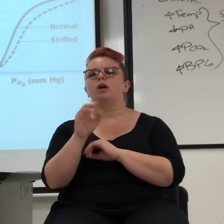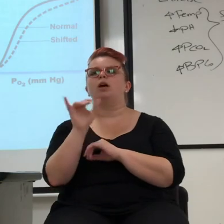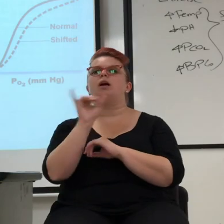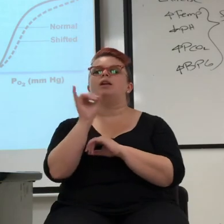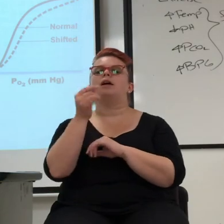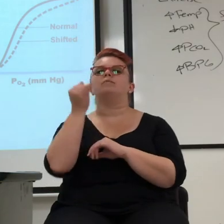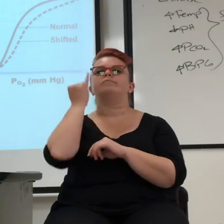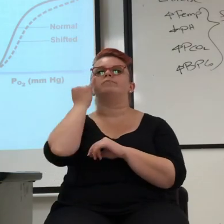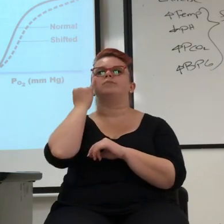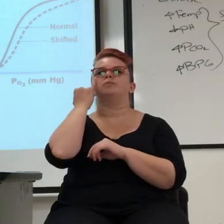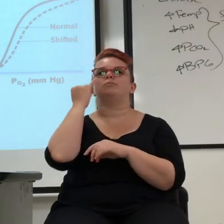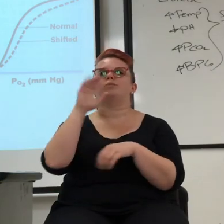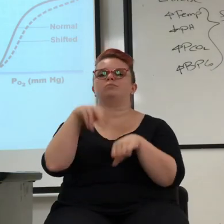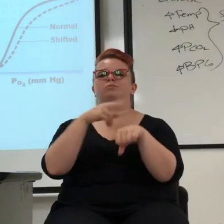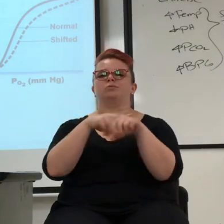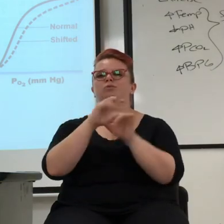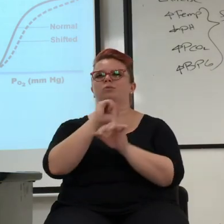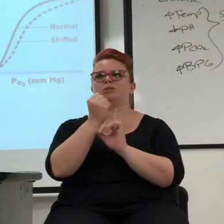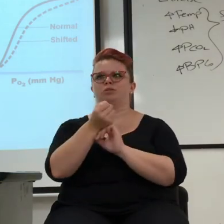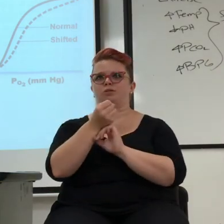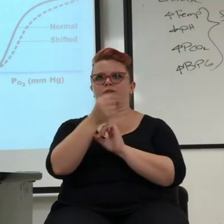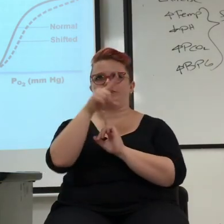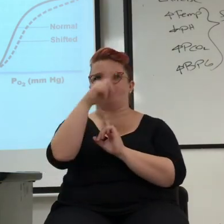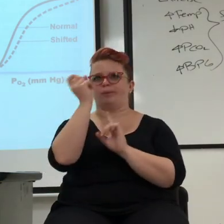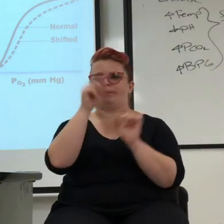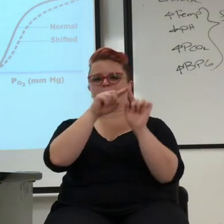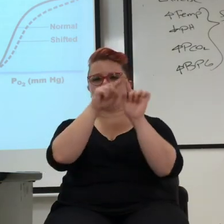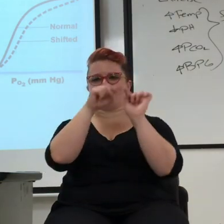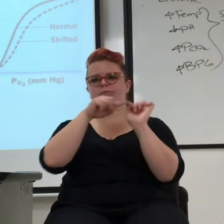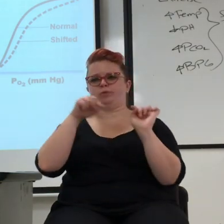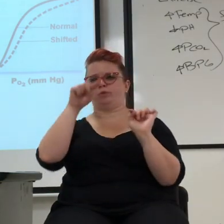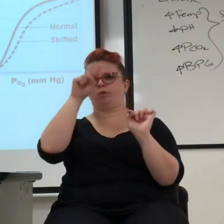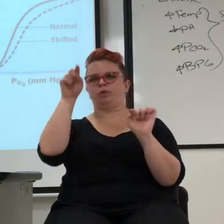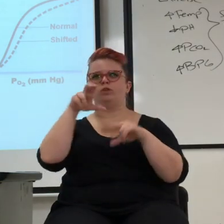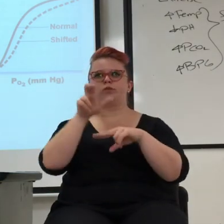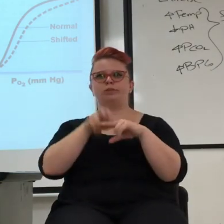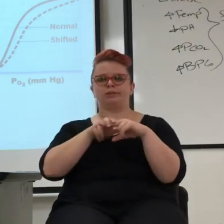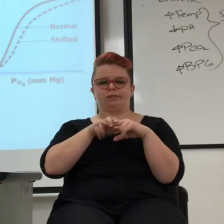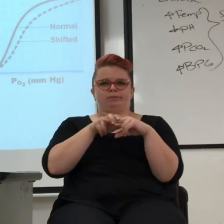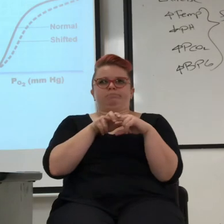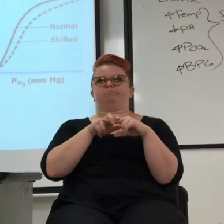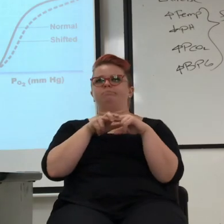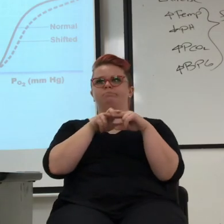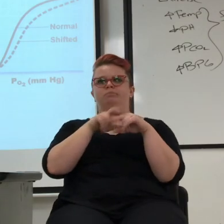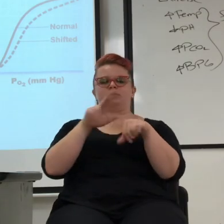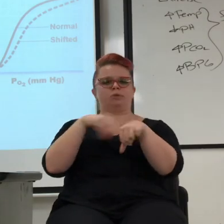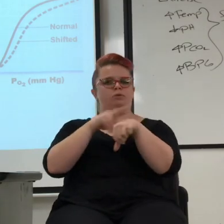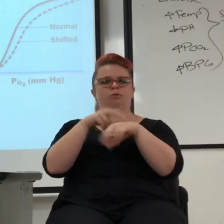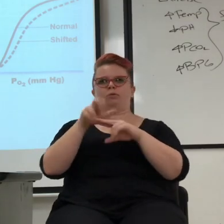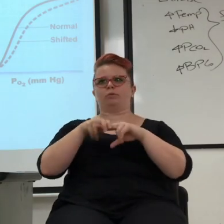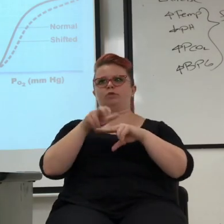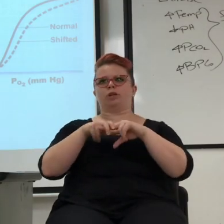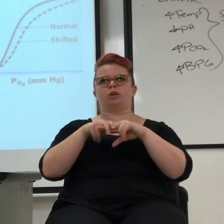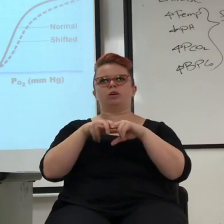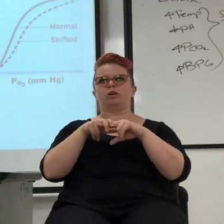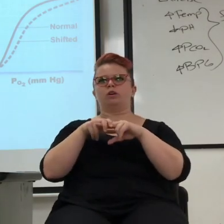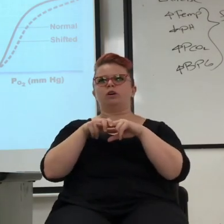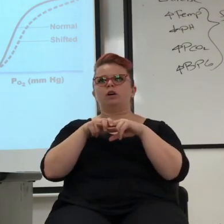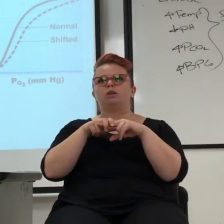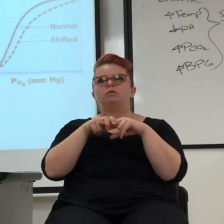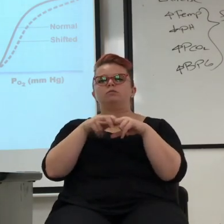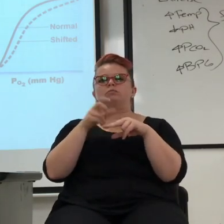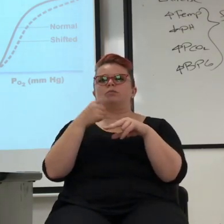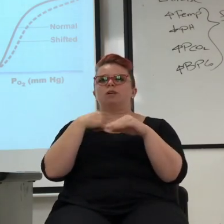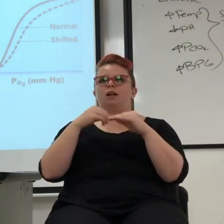the black curve, you're sitting in a chair. You're sitting in a regular chair that's like, has